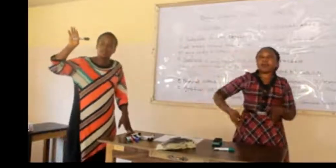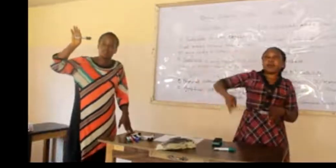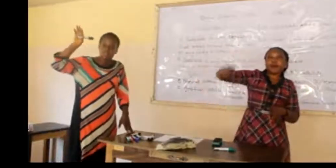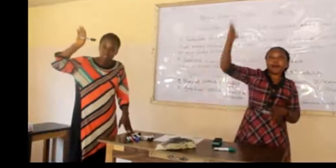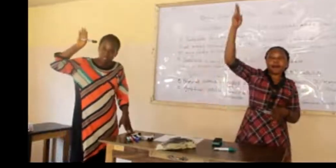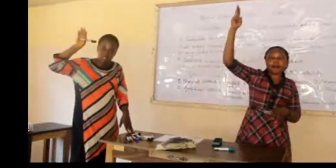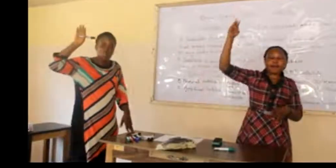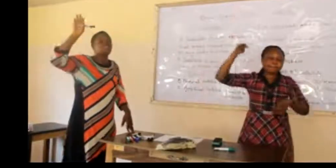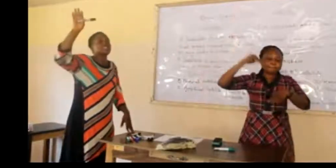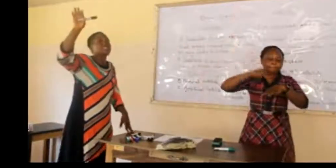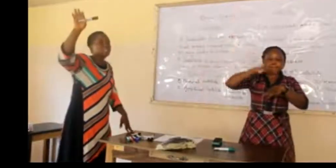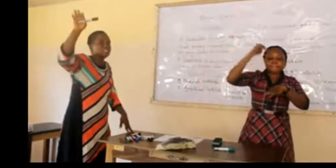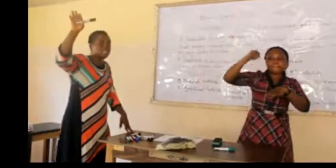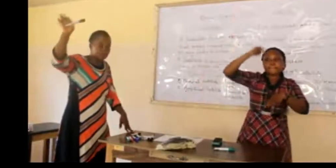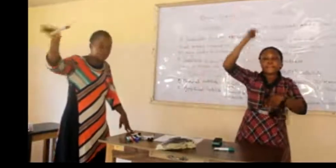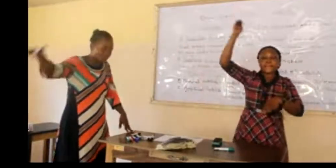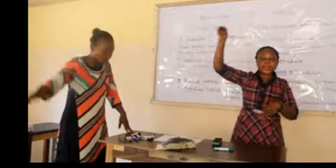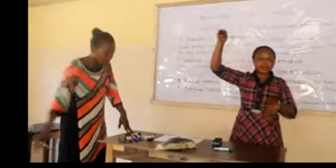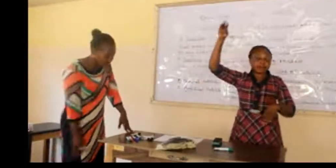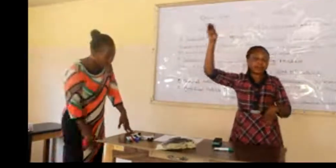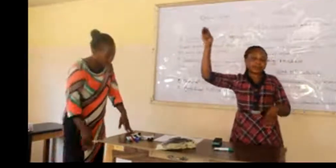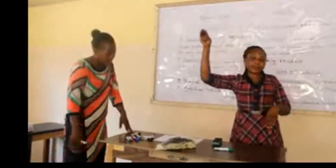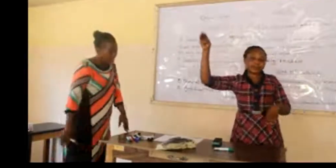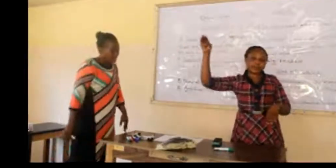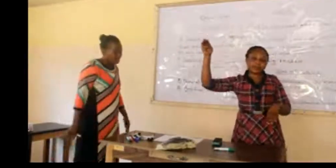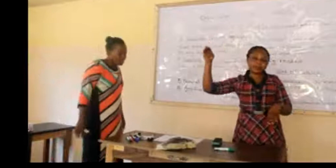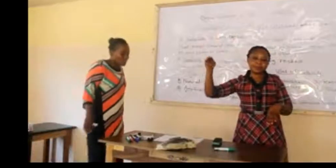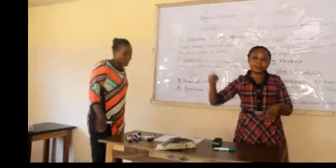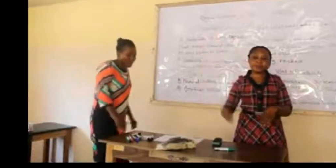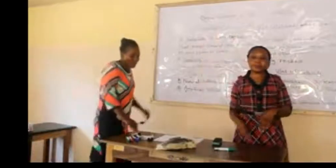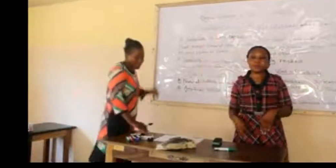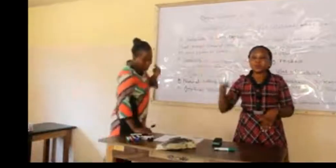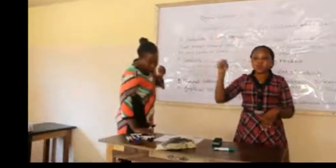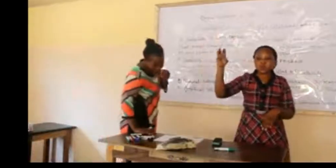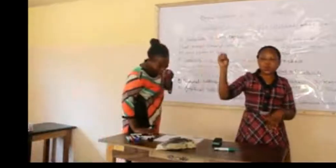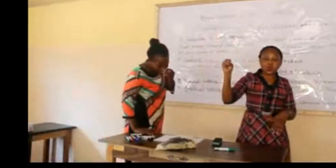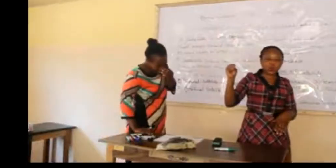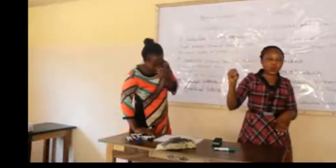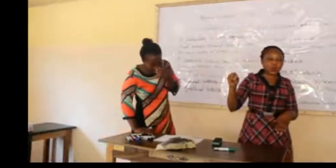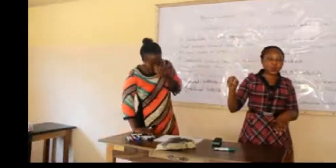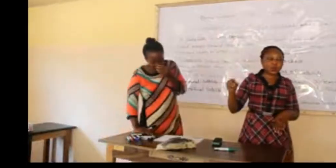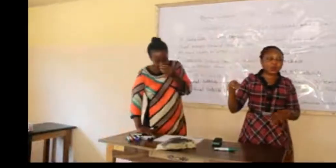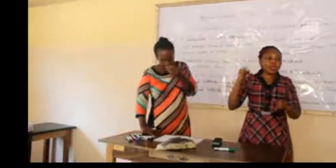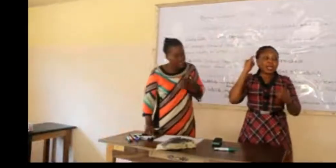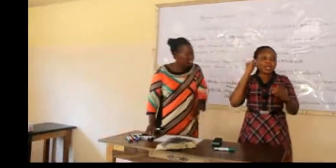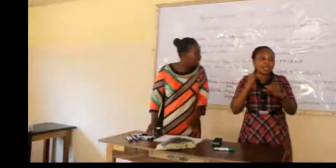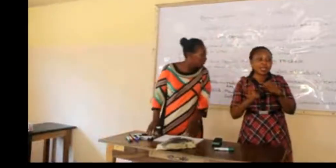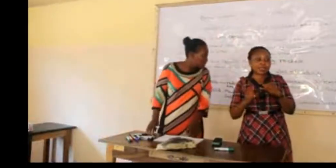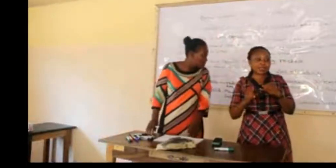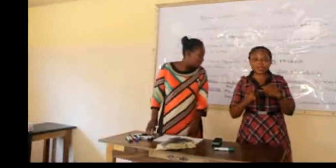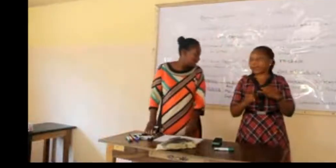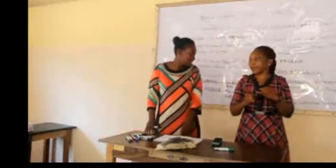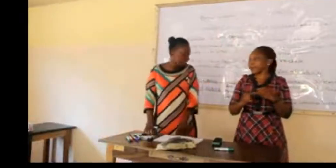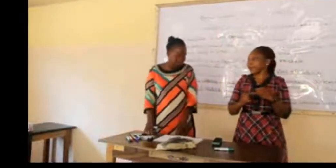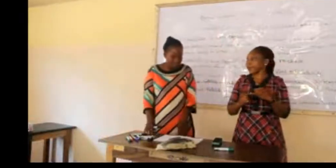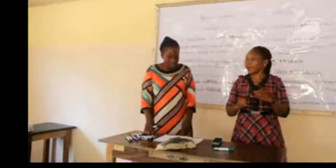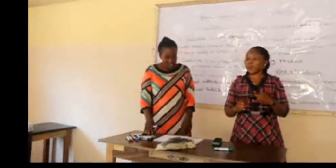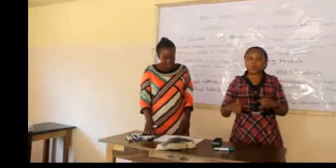that mountain is gotten in the moon. So, finally we have defense